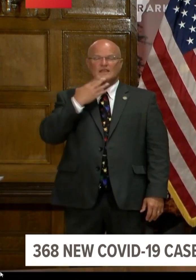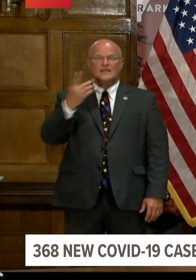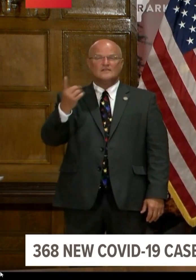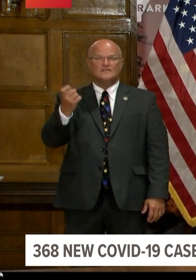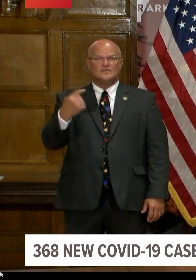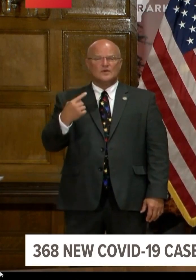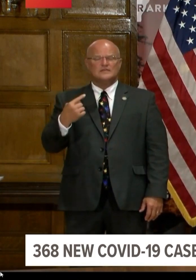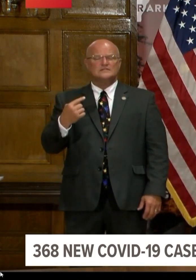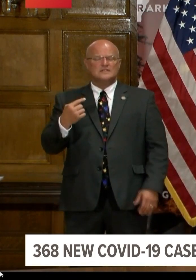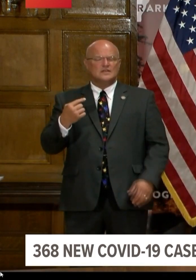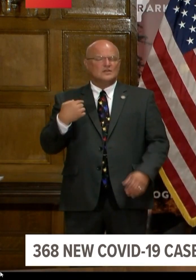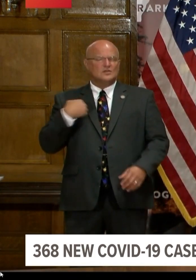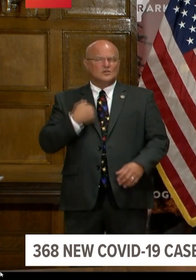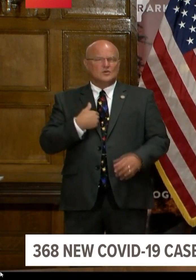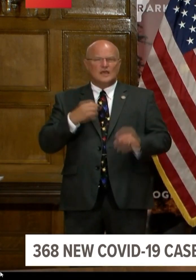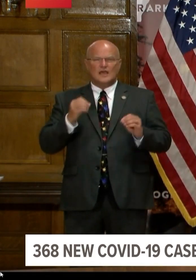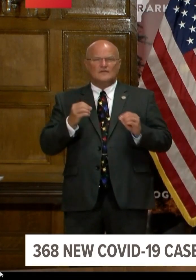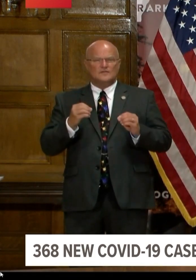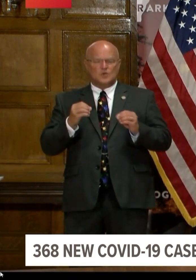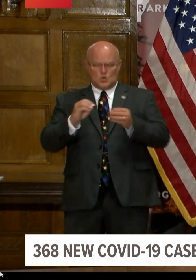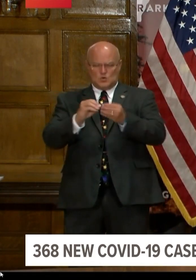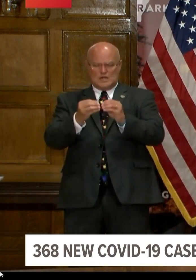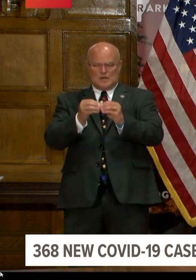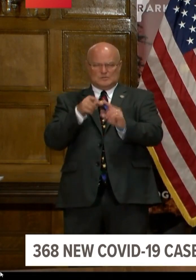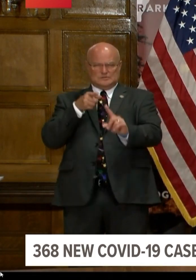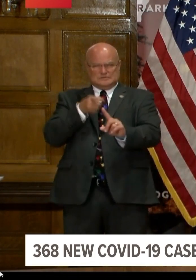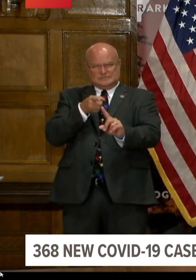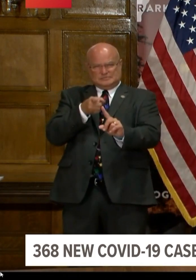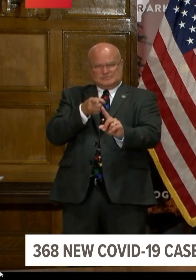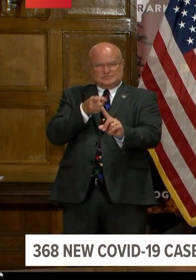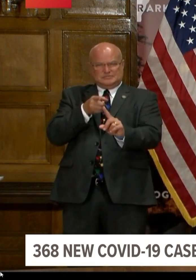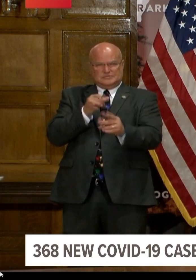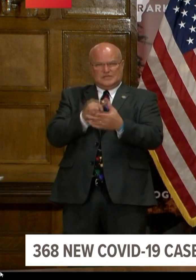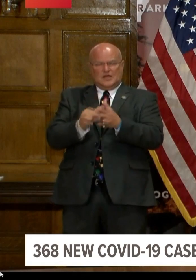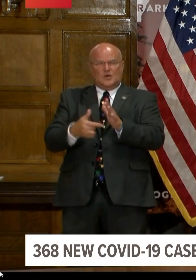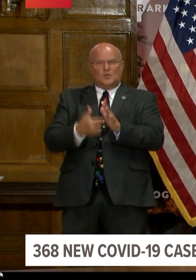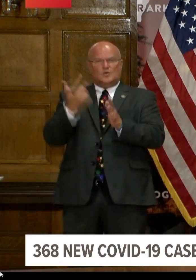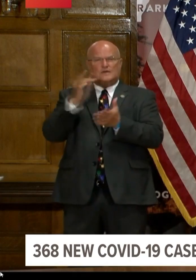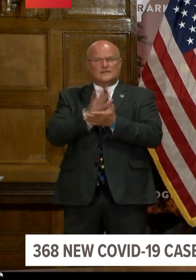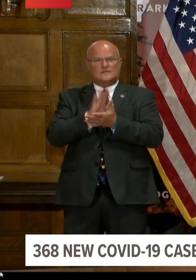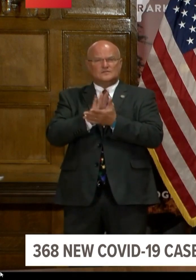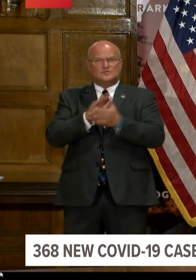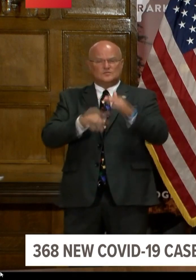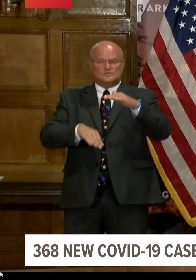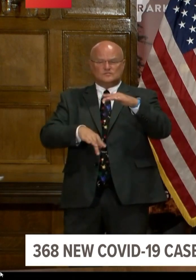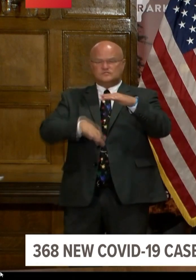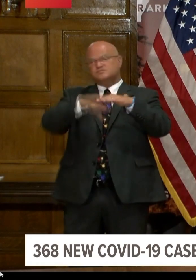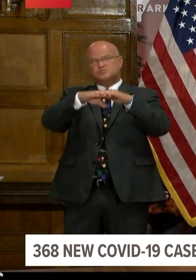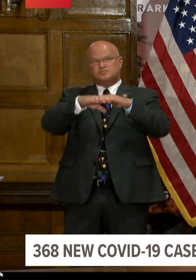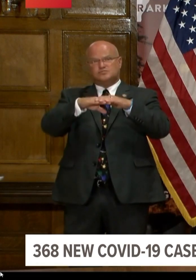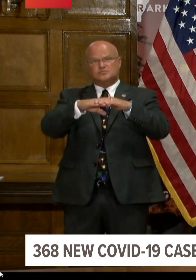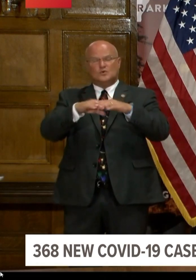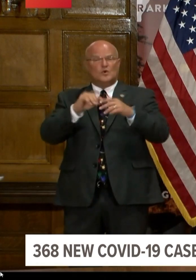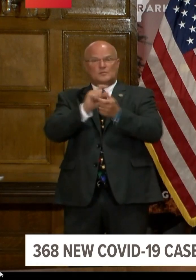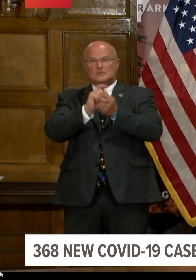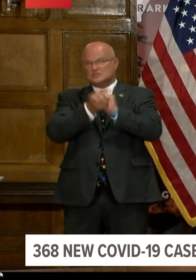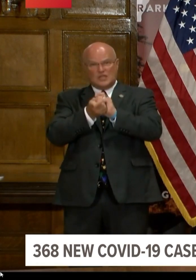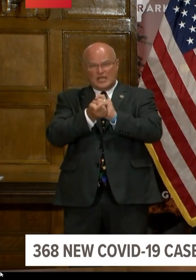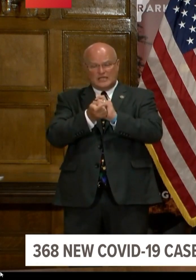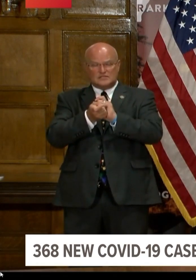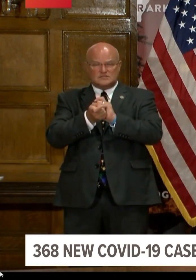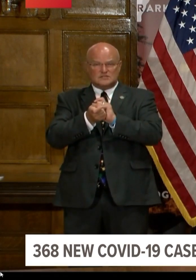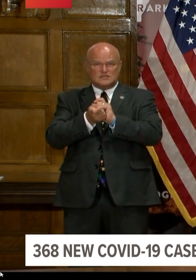So we have no threshold at which, once a school has reached, will be changed with